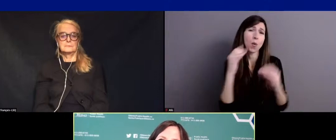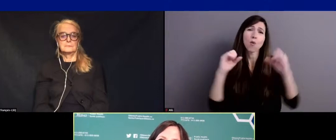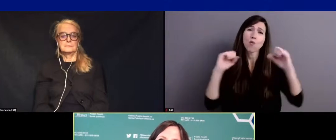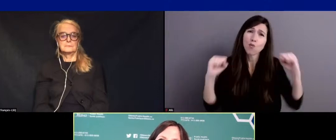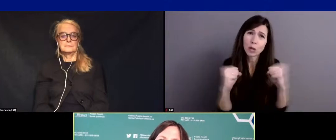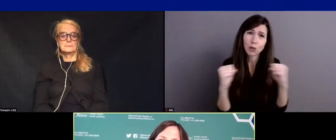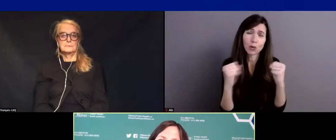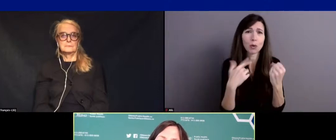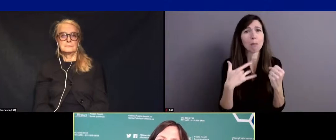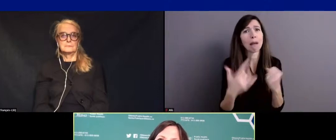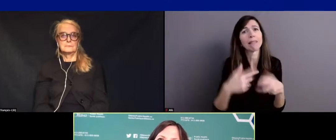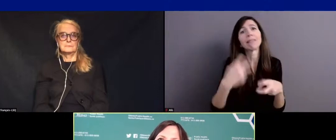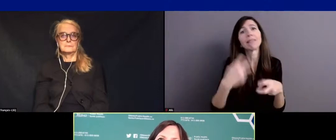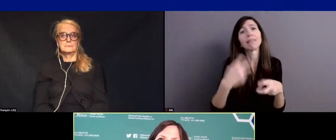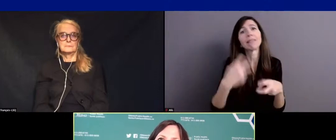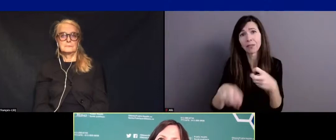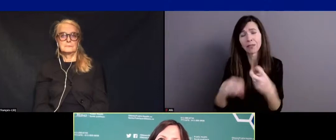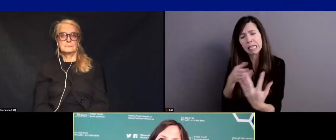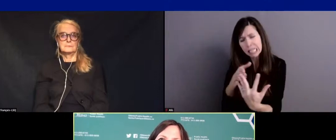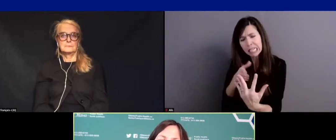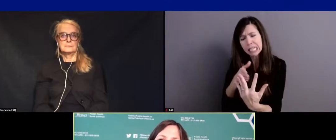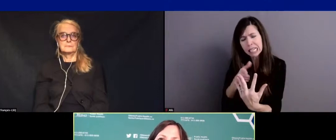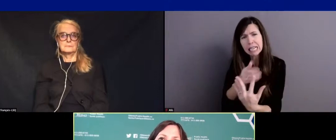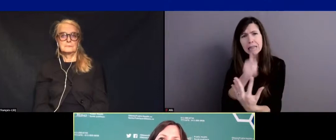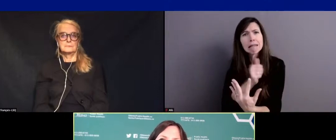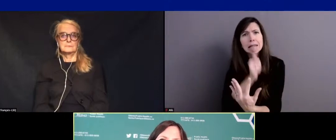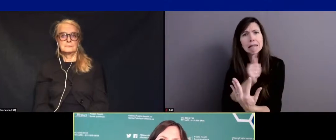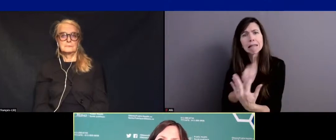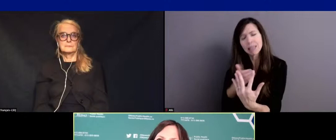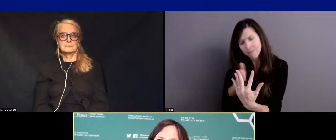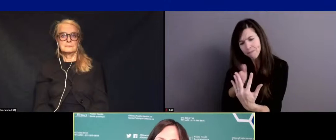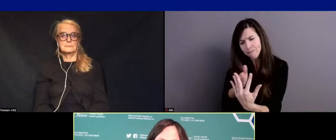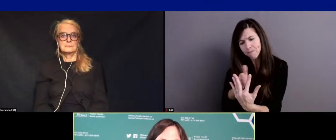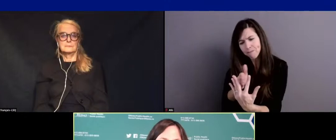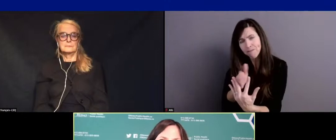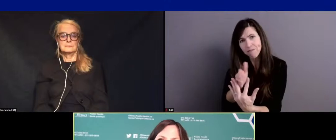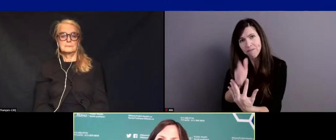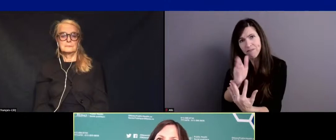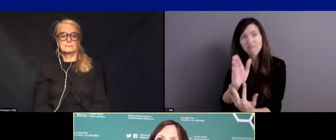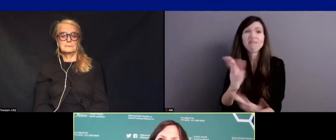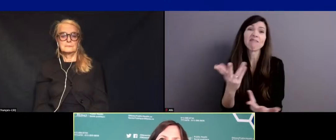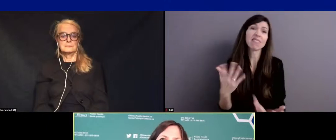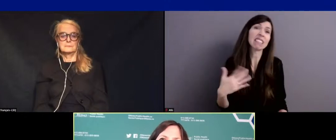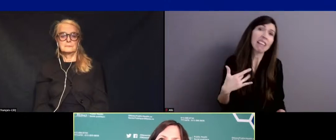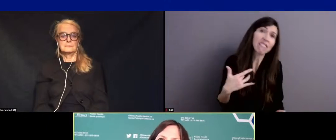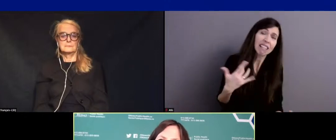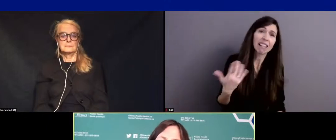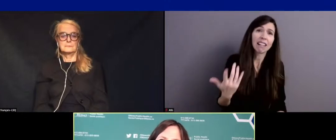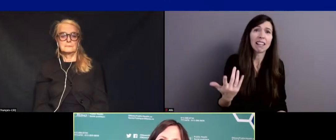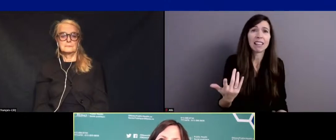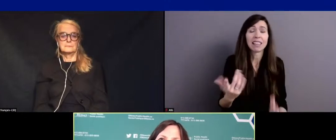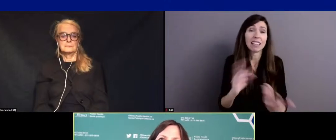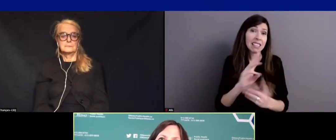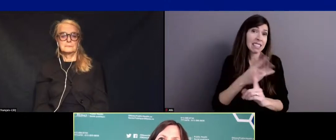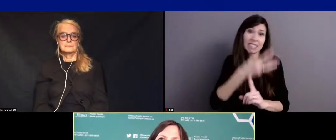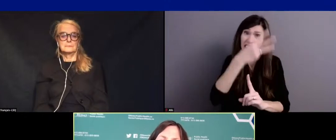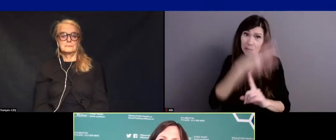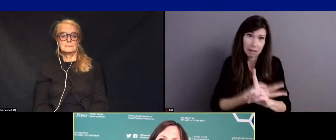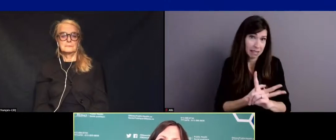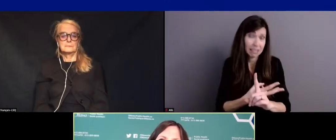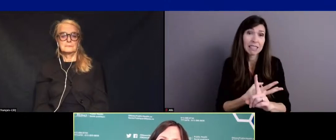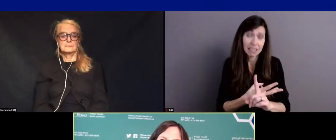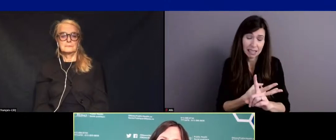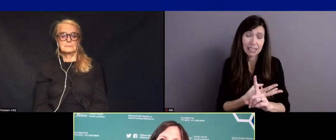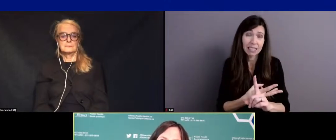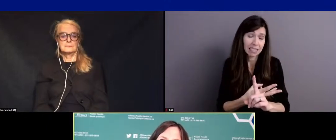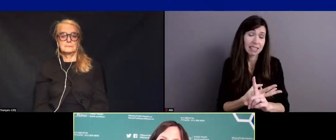And, I think 6 months, it's realistic. We're not likely to see a vaccine, before that time. So